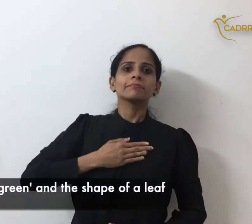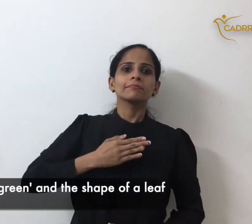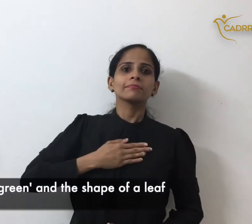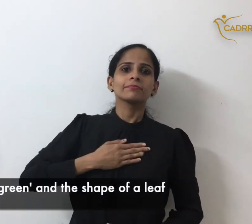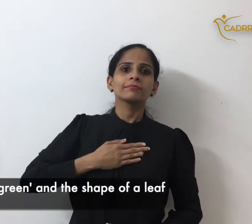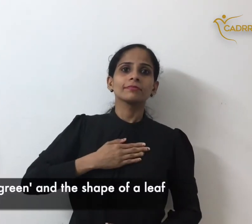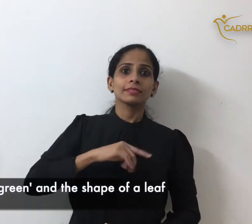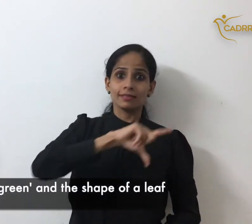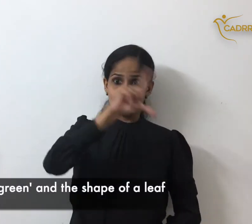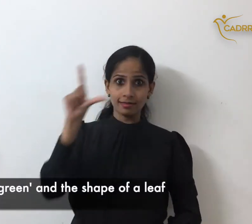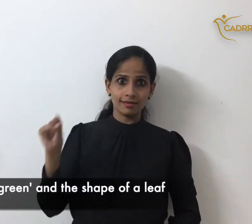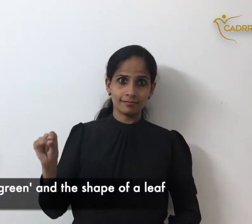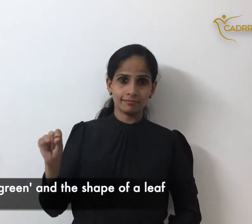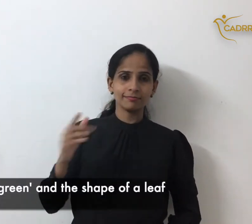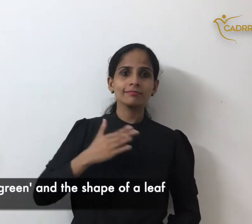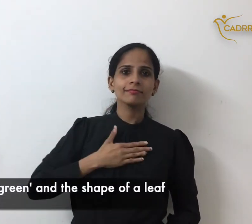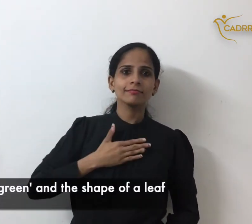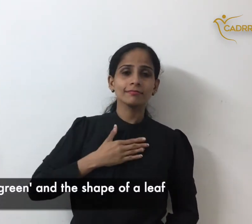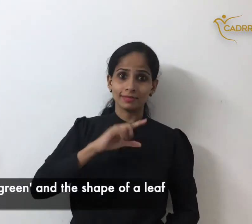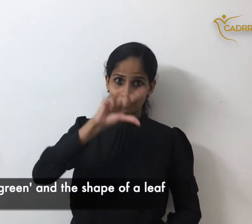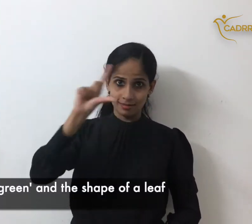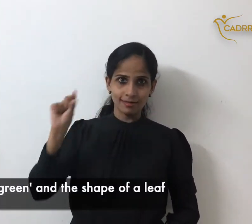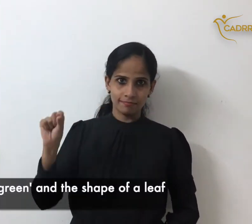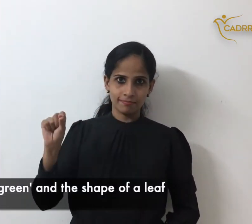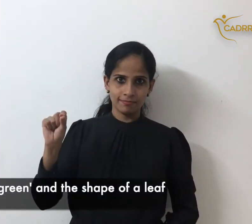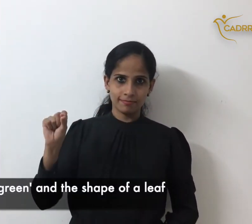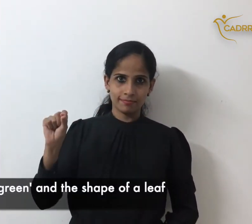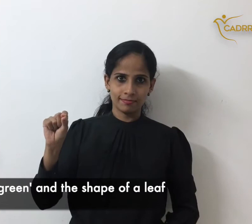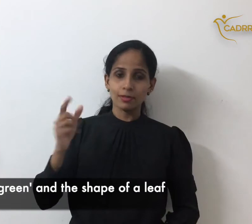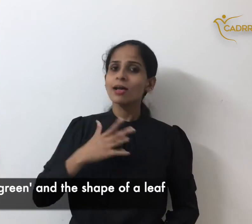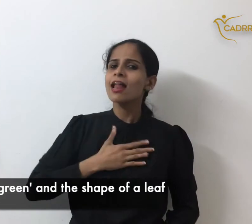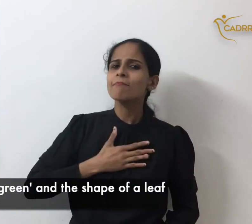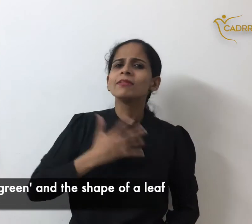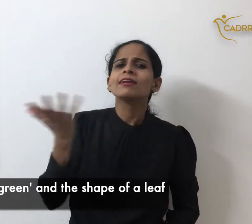sign is green and the shape of a leaf.